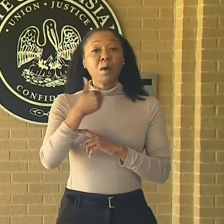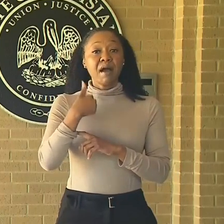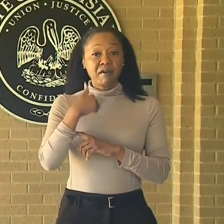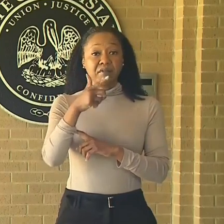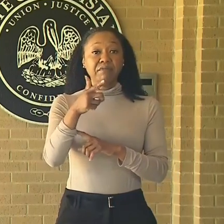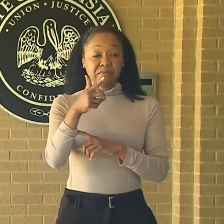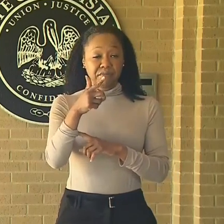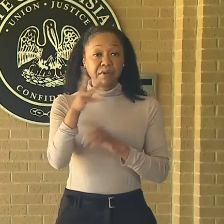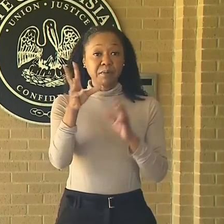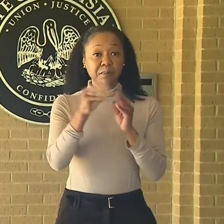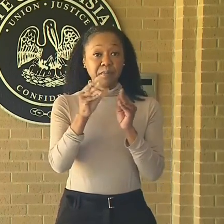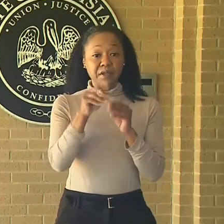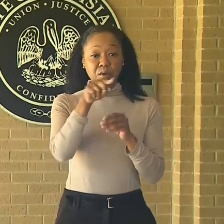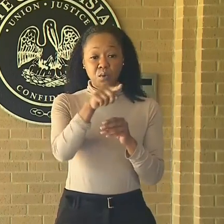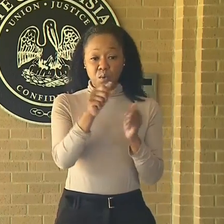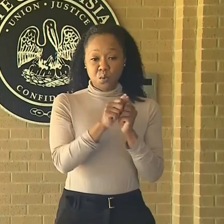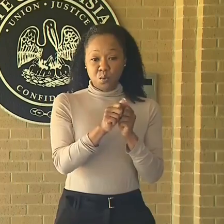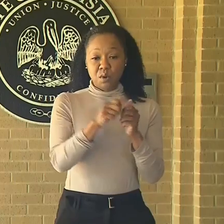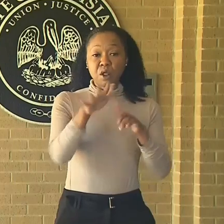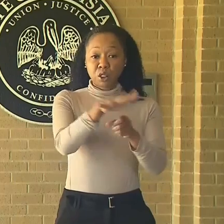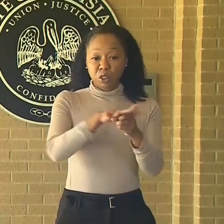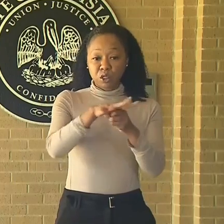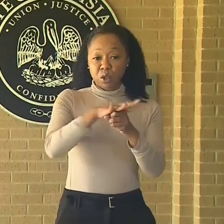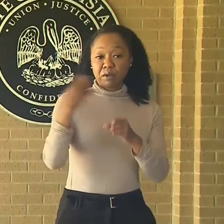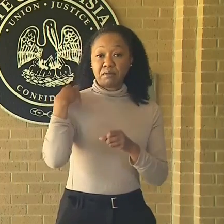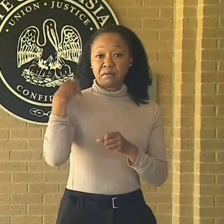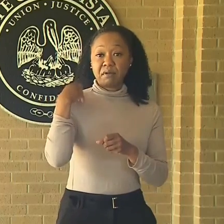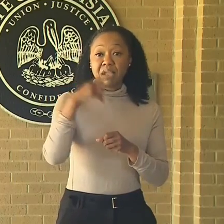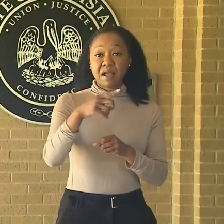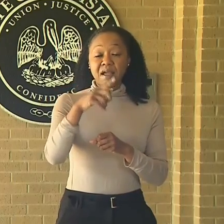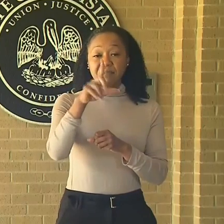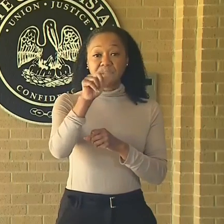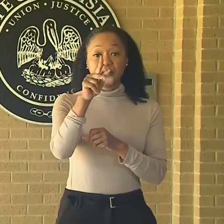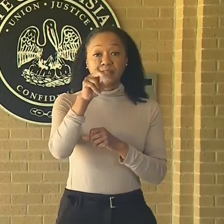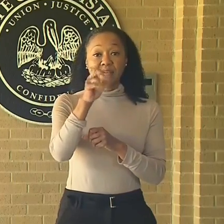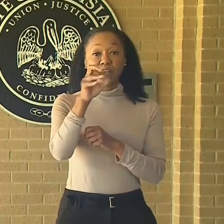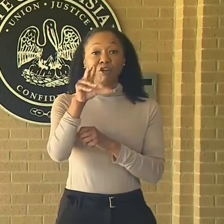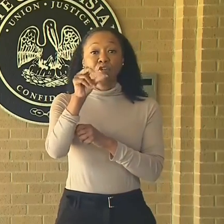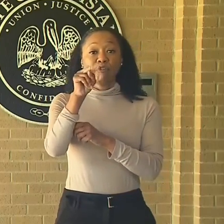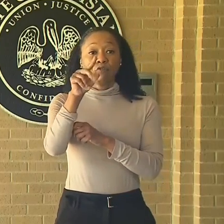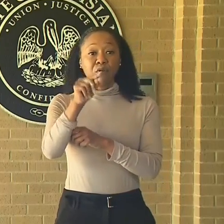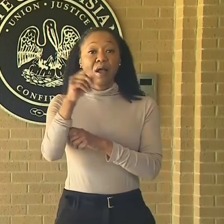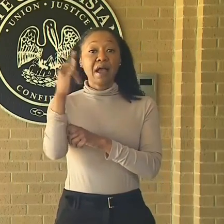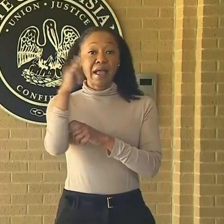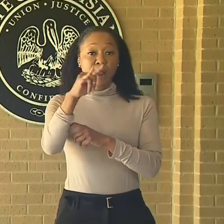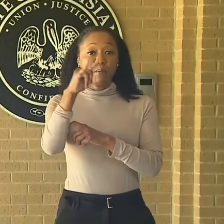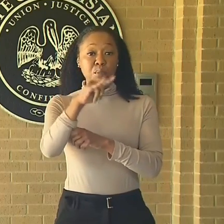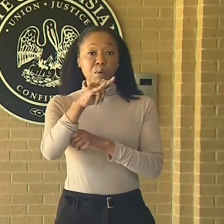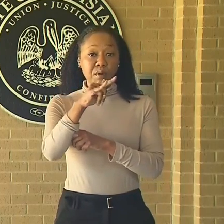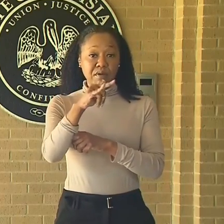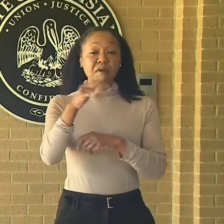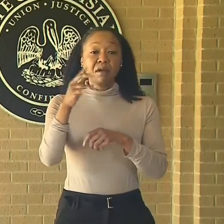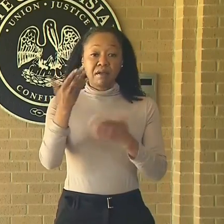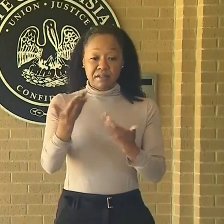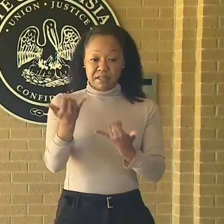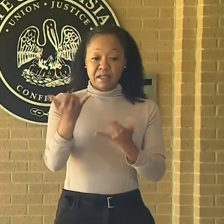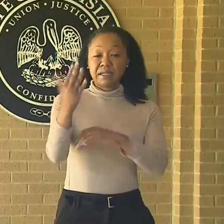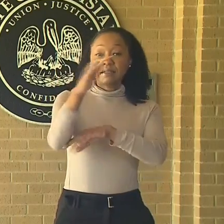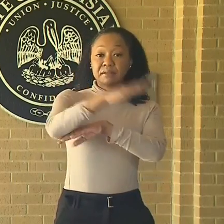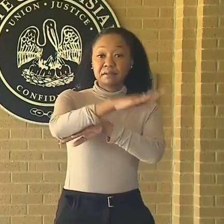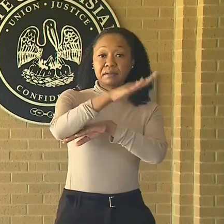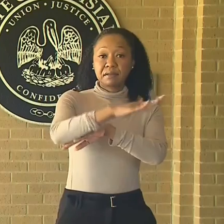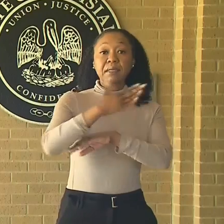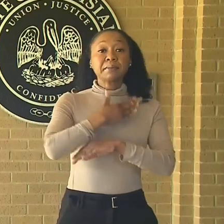Orleans today after I meet with local officials at the Lakefront Airport early this afternoon. But we really do need you